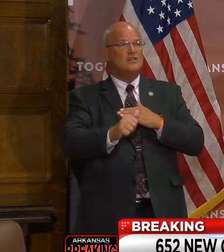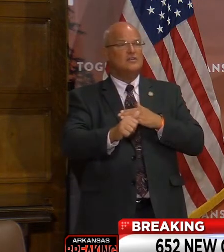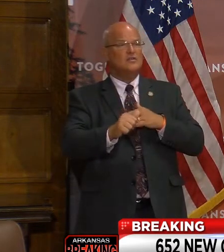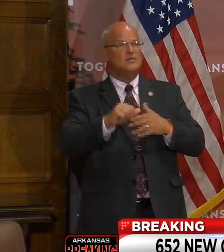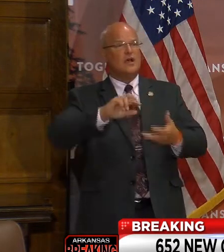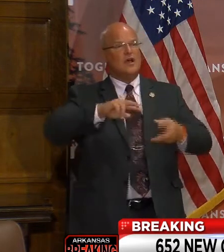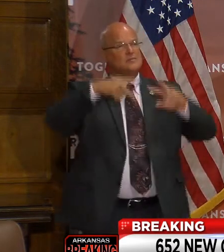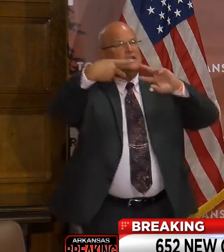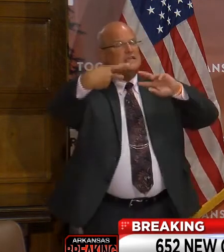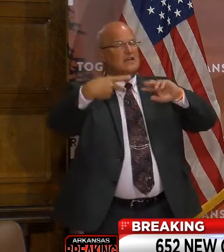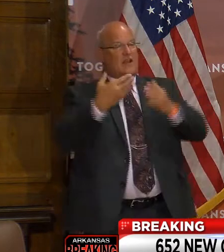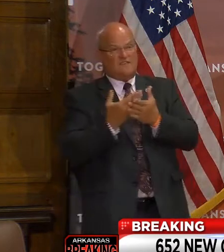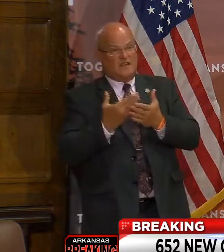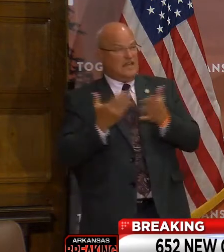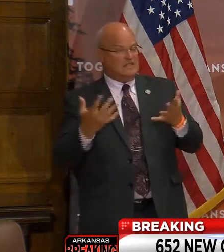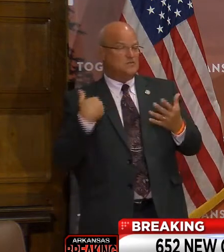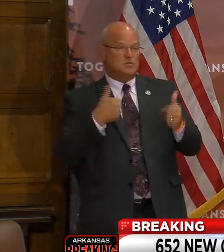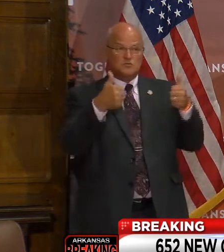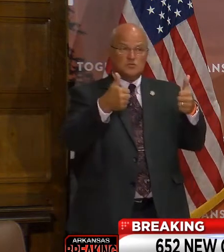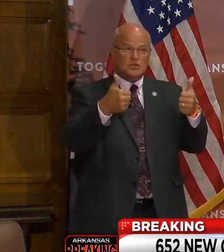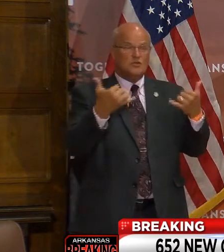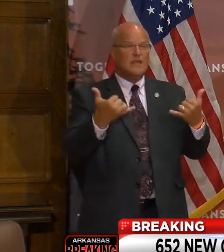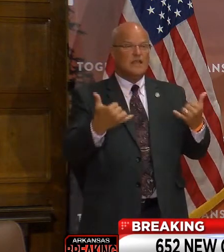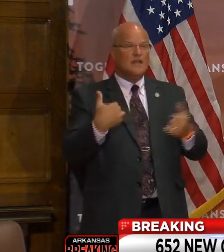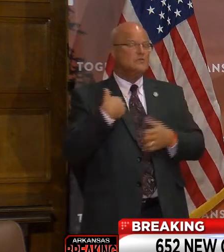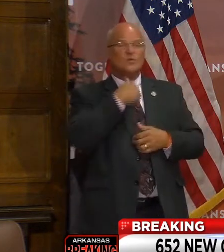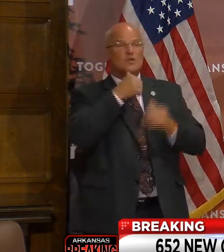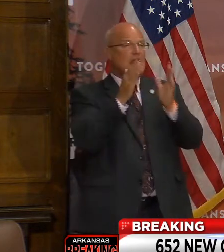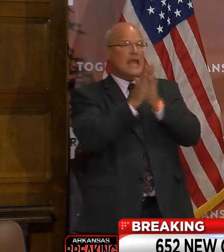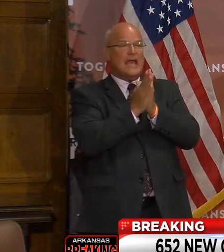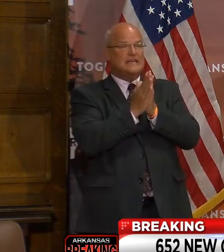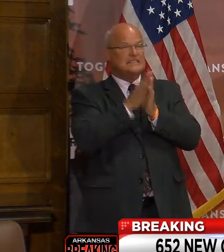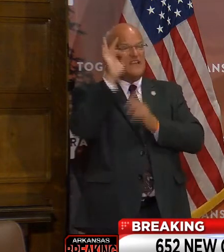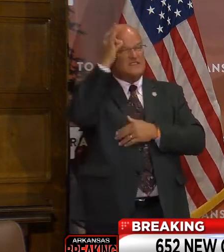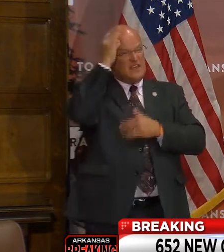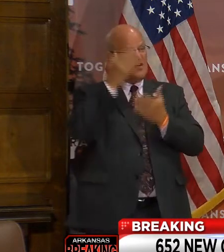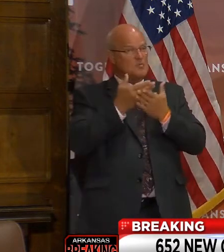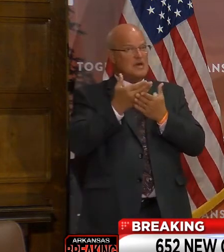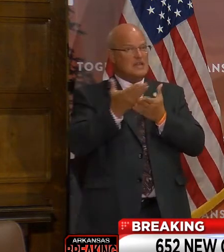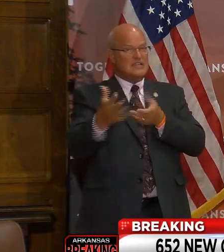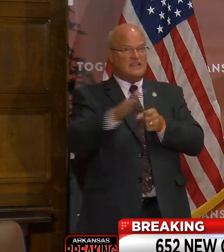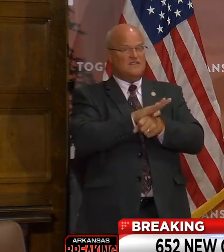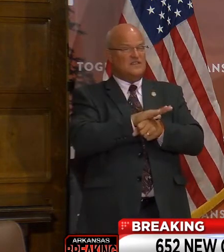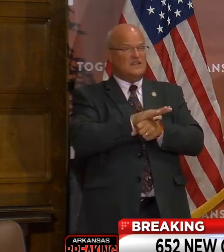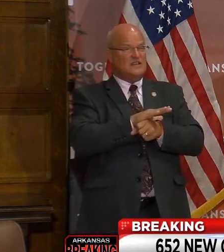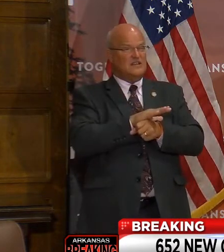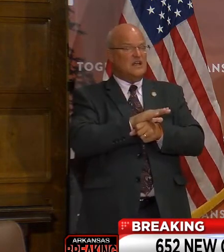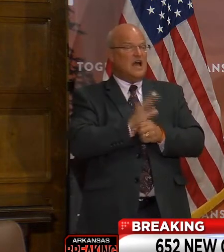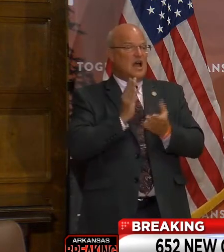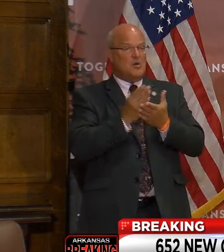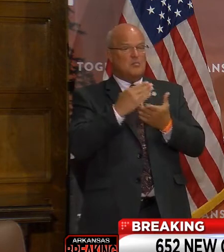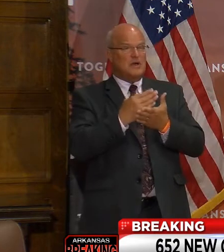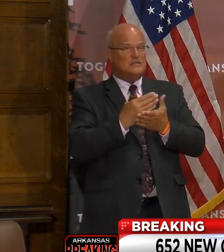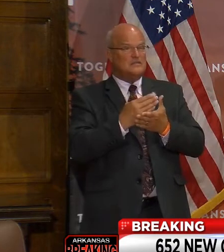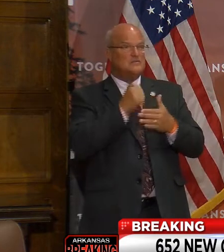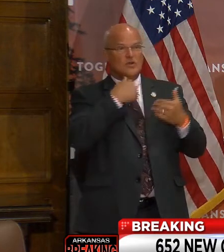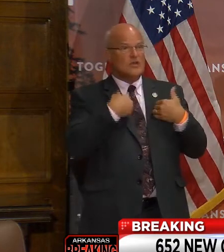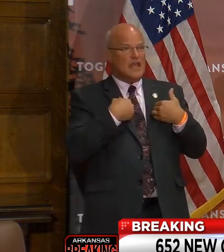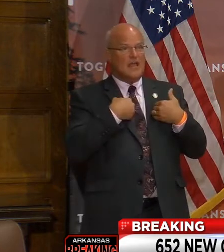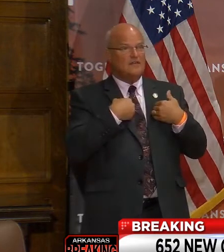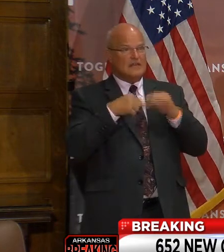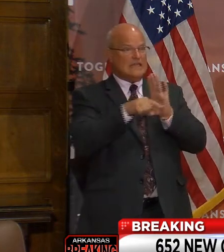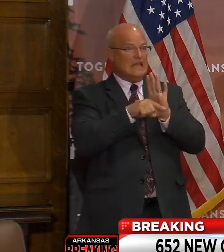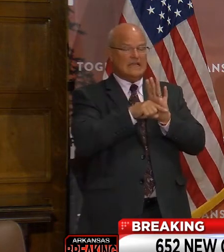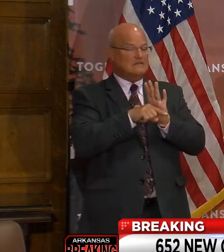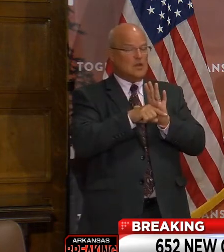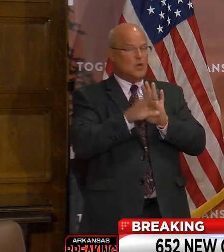underwater in terms of our finances. And so we're not asking for any federal money to fill our budget holes because we don't have a budget hole. Now,